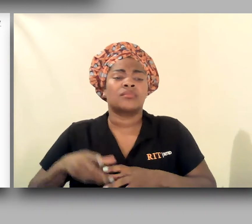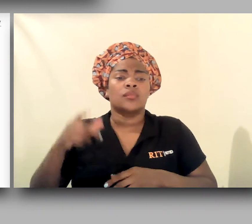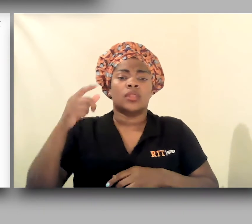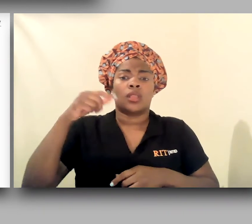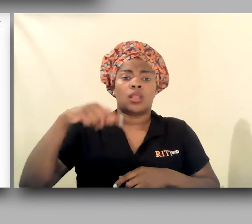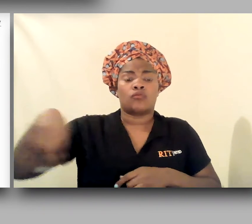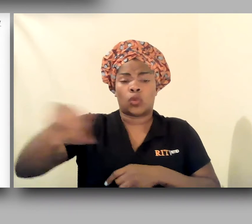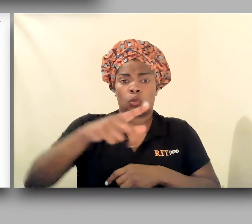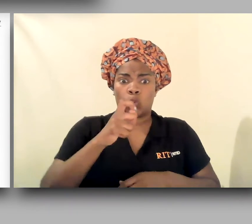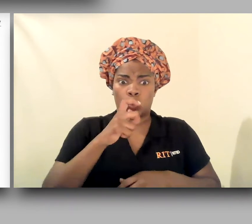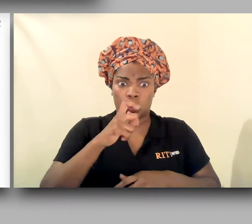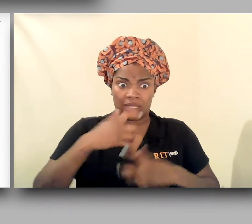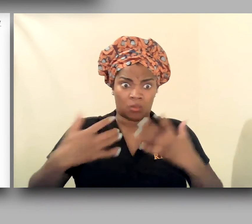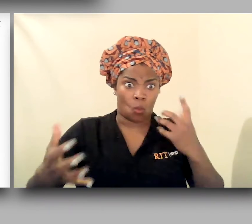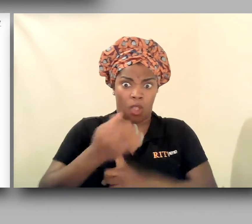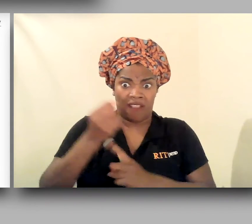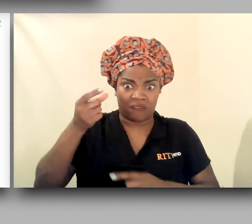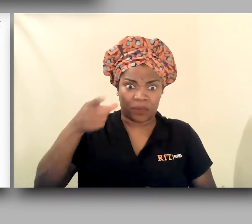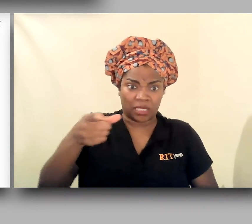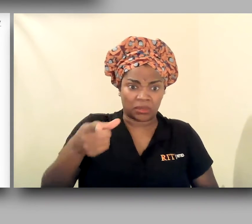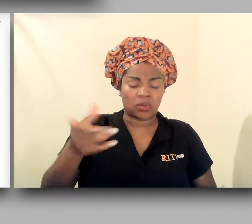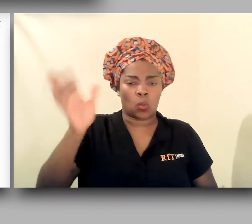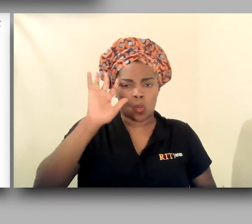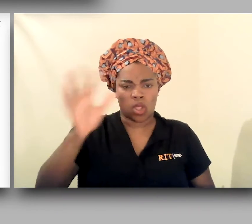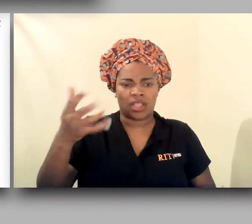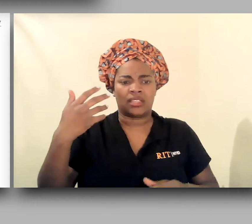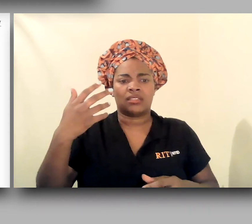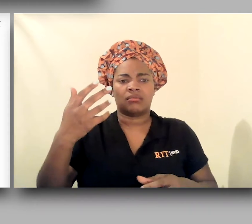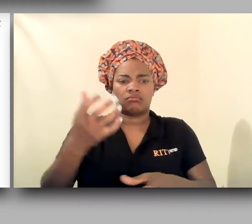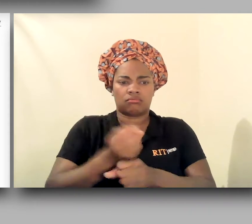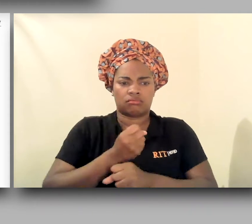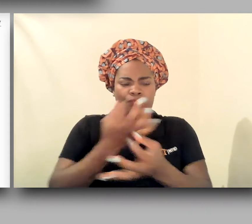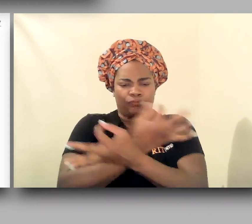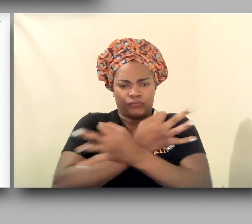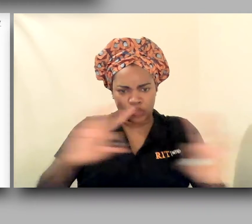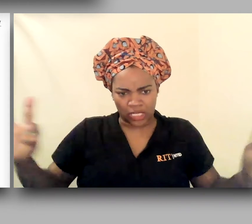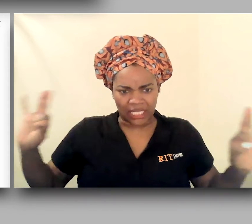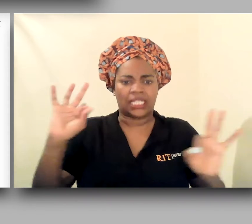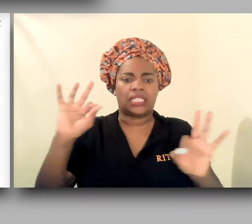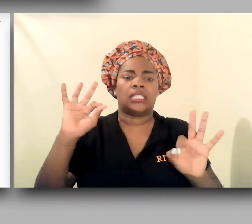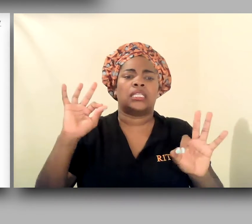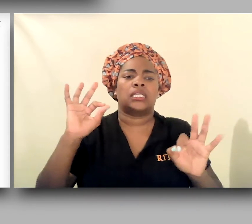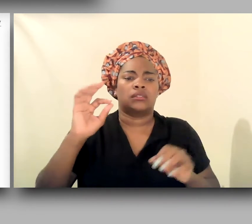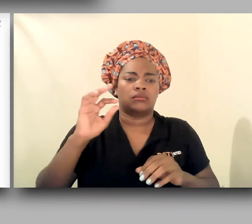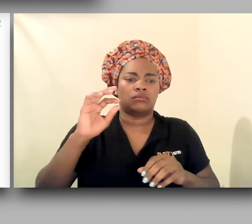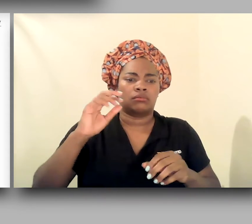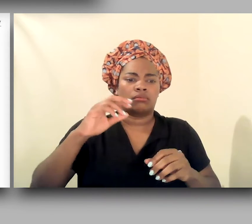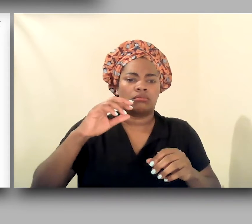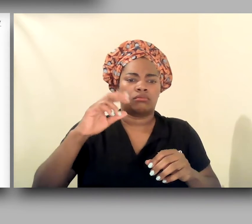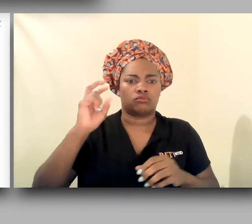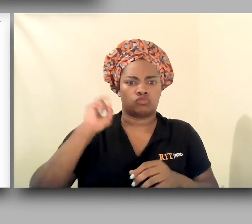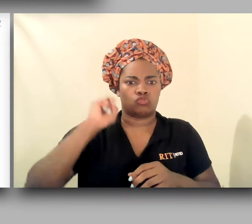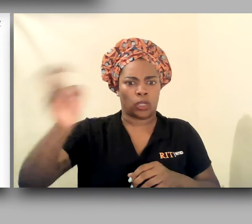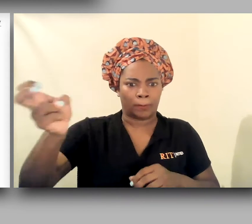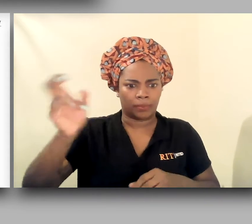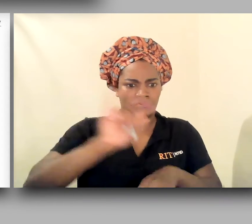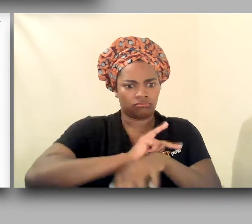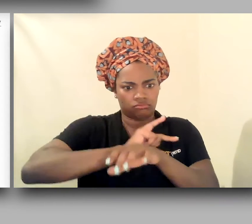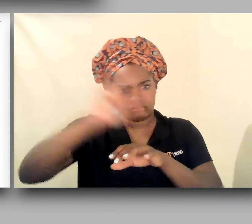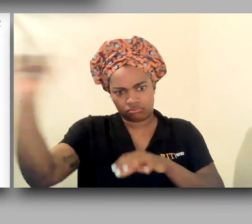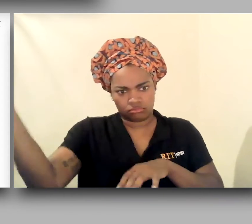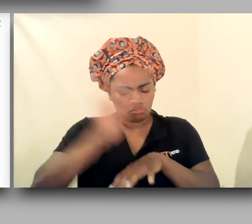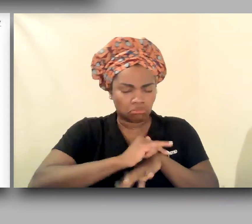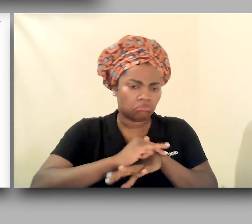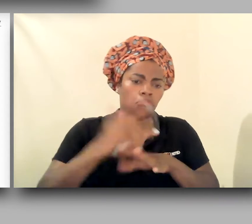first prize, you will get a free trip flying here to Rochester or train, whatever